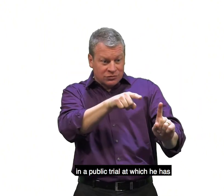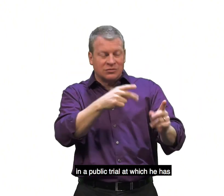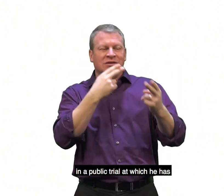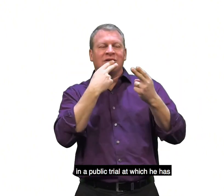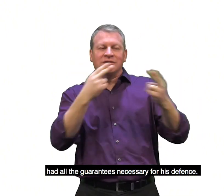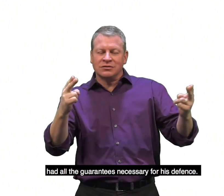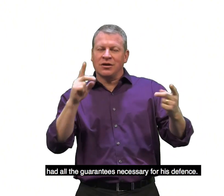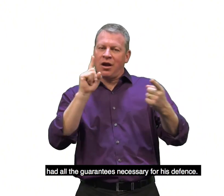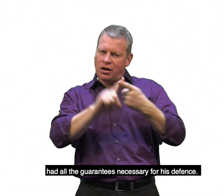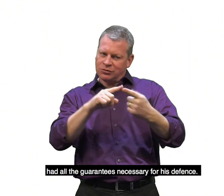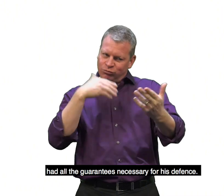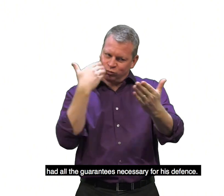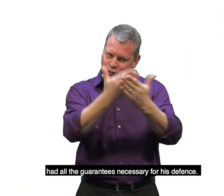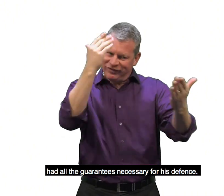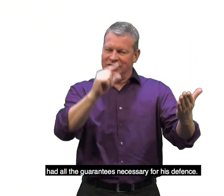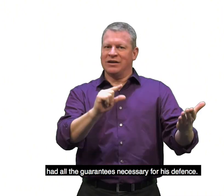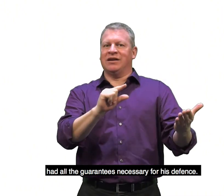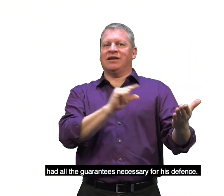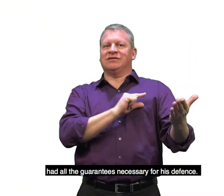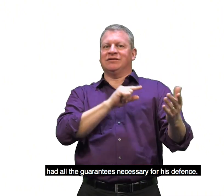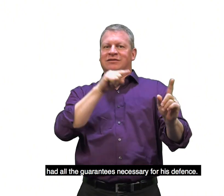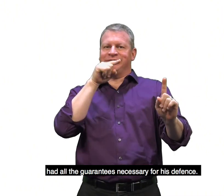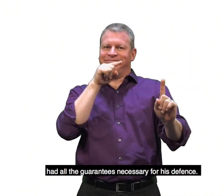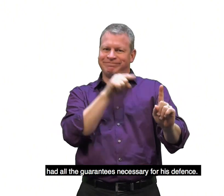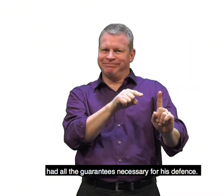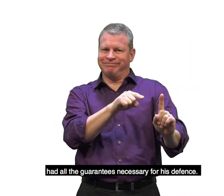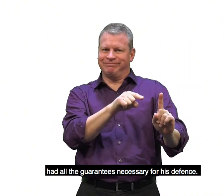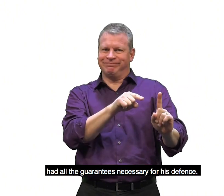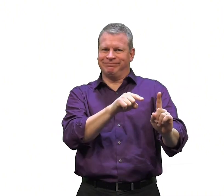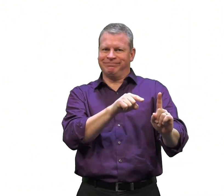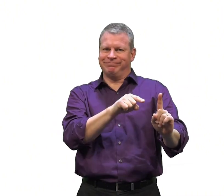he has had all the guarantees necessary for his defense.